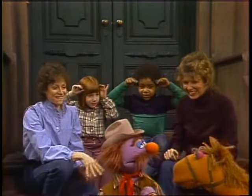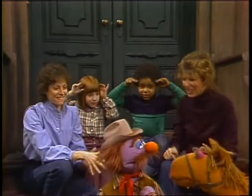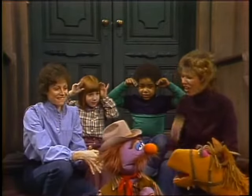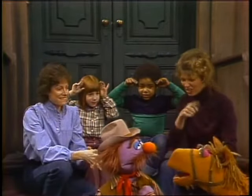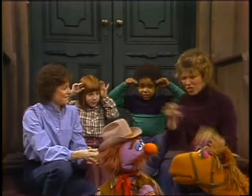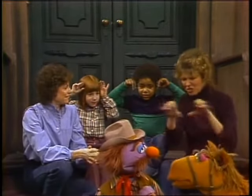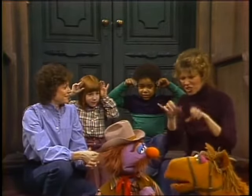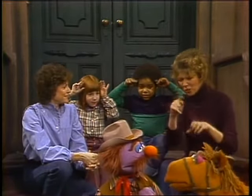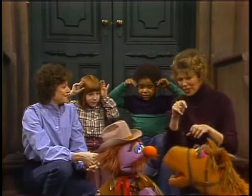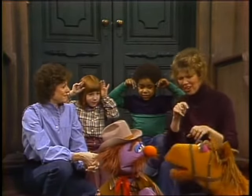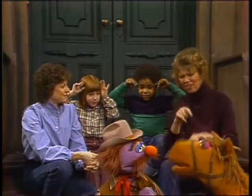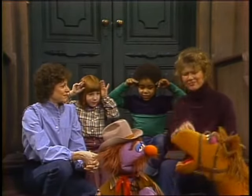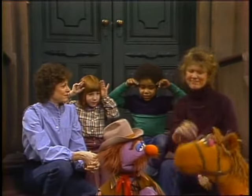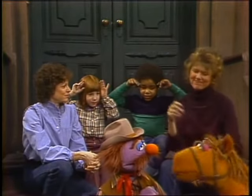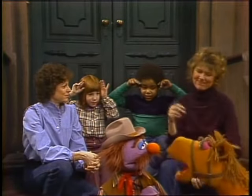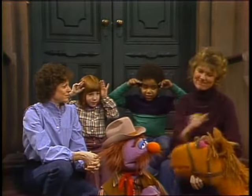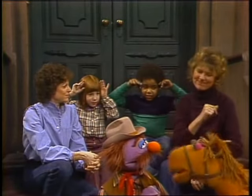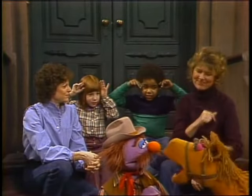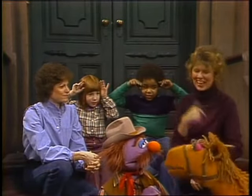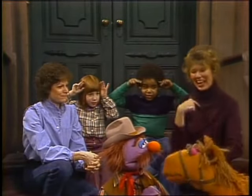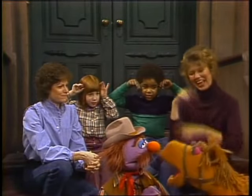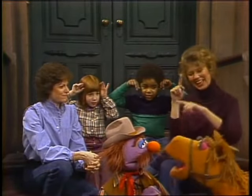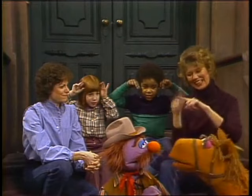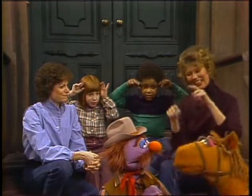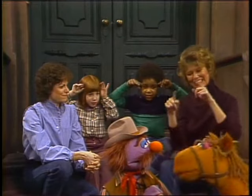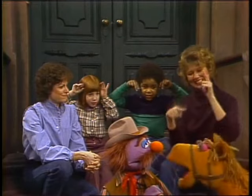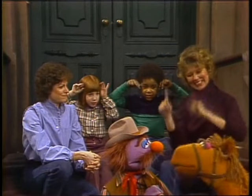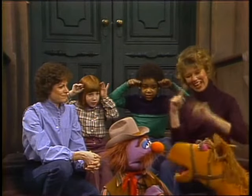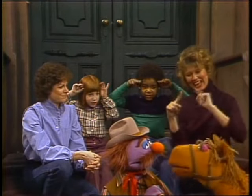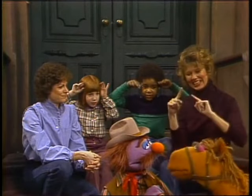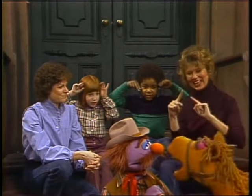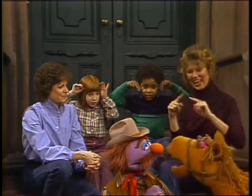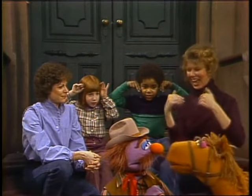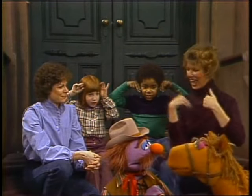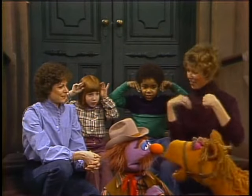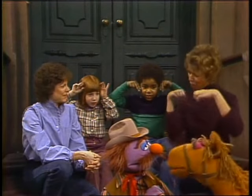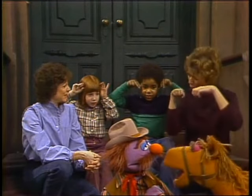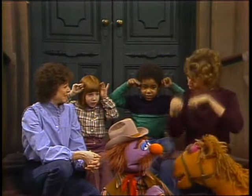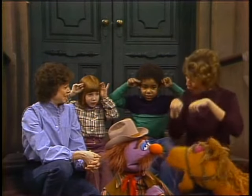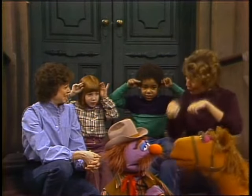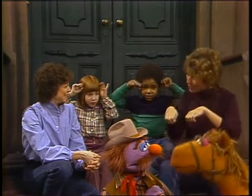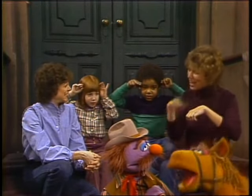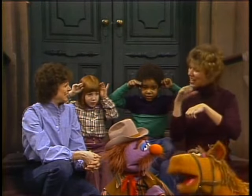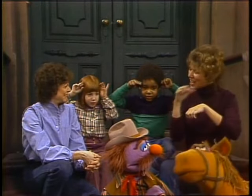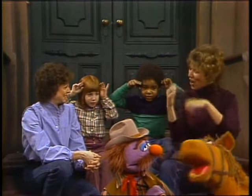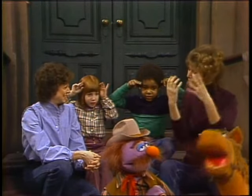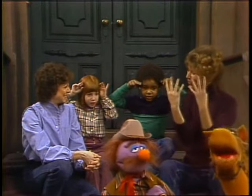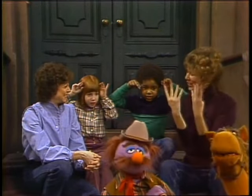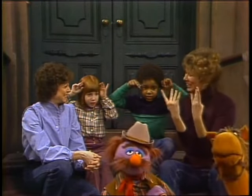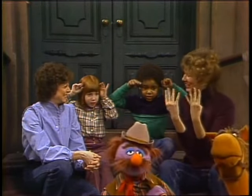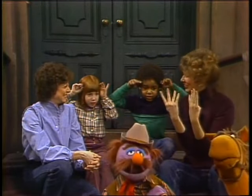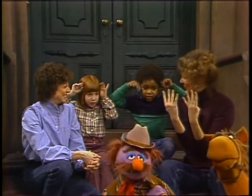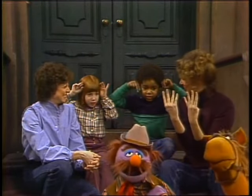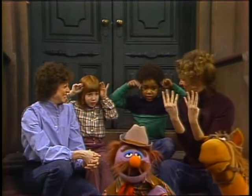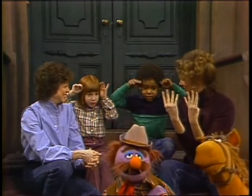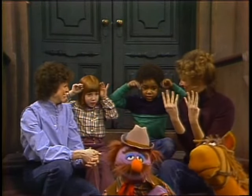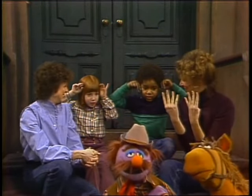Oh, forgetful. I can't sign. I have hooves. I don't have fingers. Oh, yeah, I